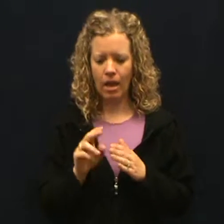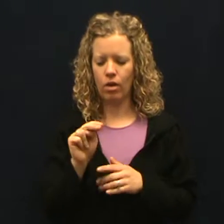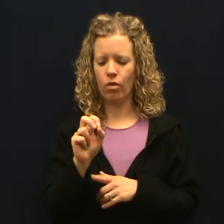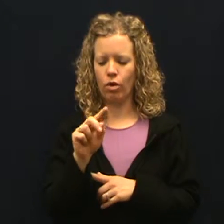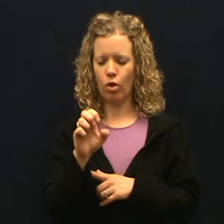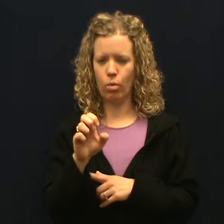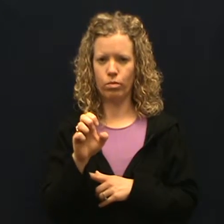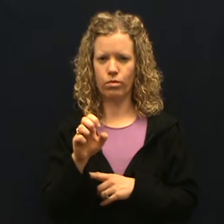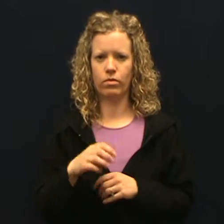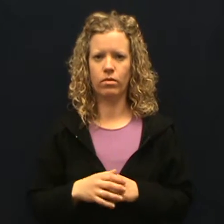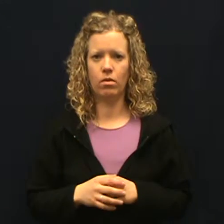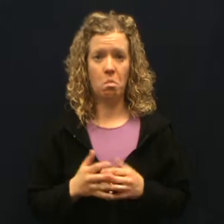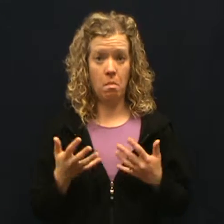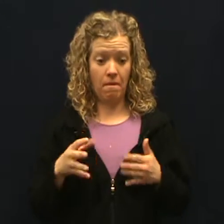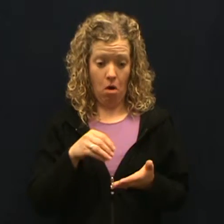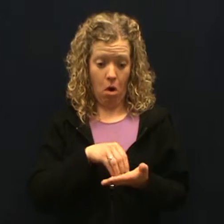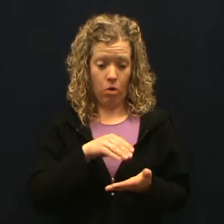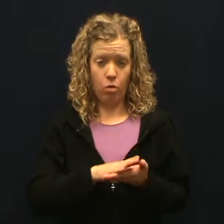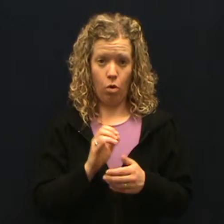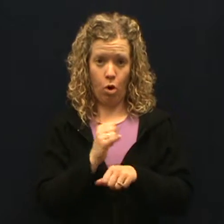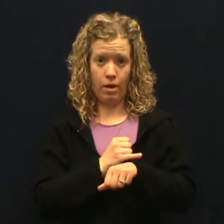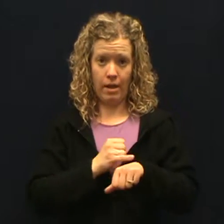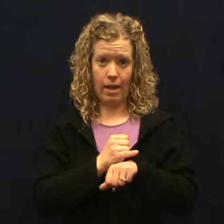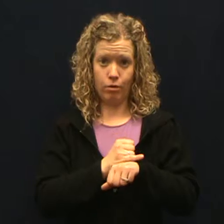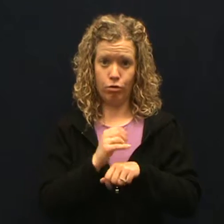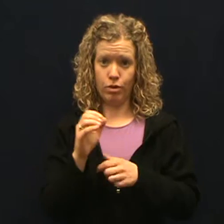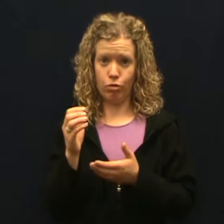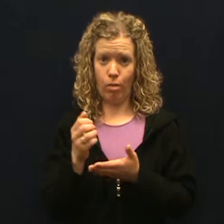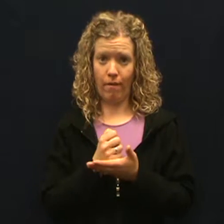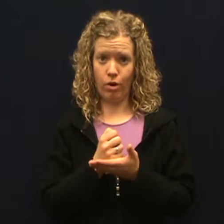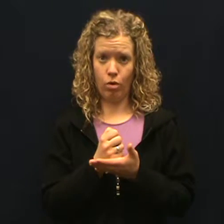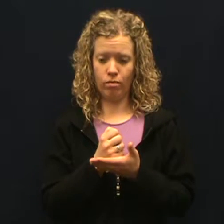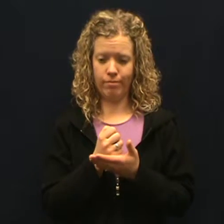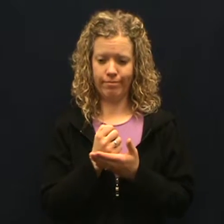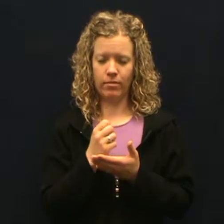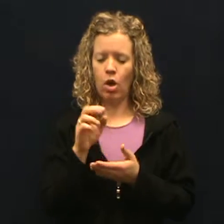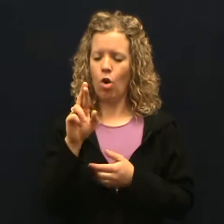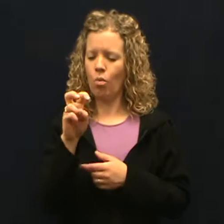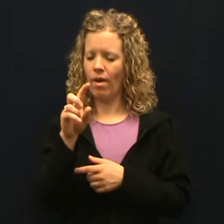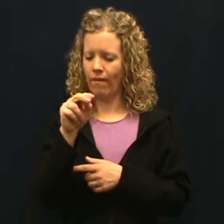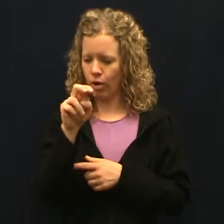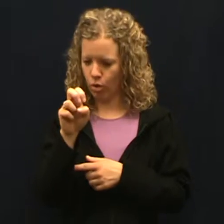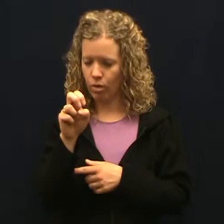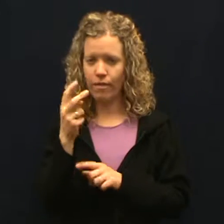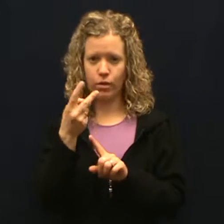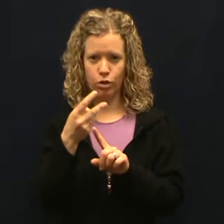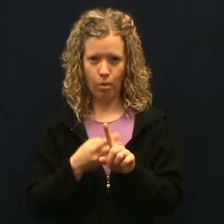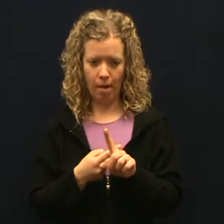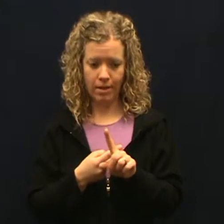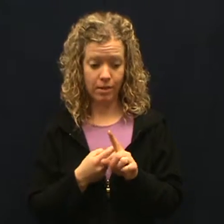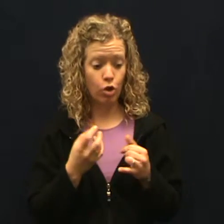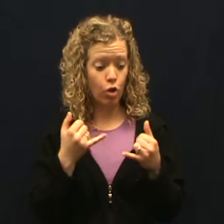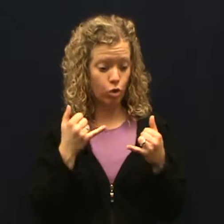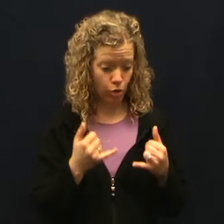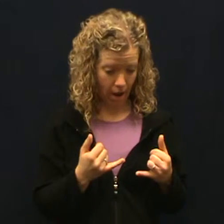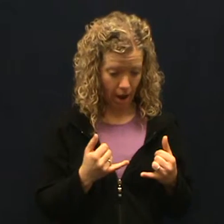recorded interest revenue for 2 months, and now we're going to record interest revenue for the other 10